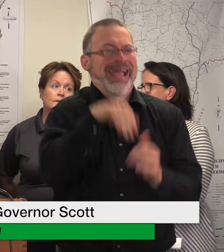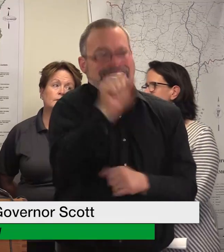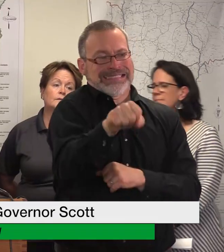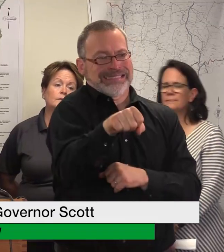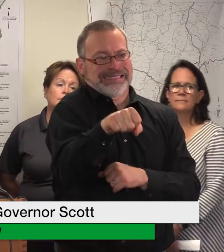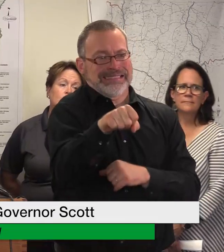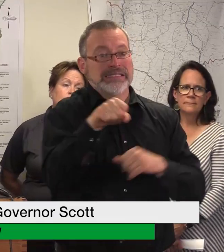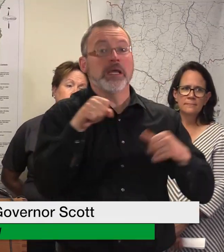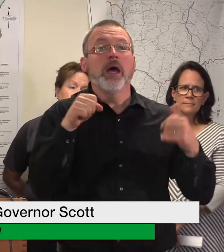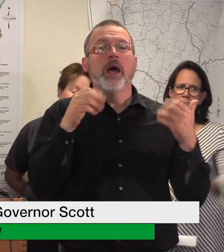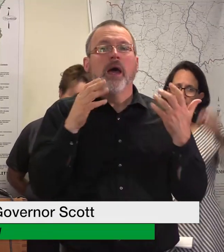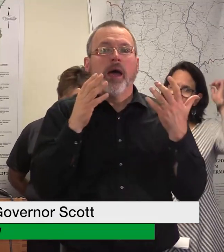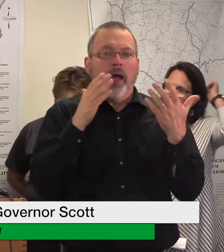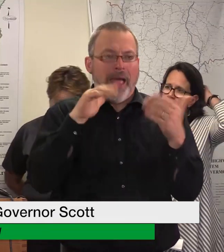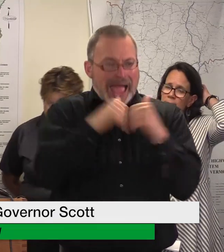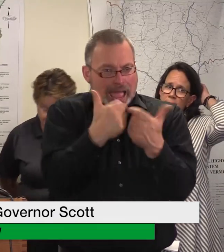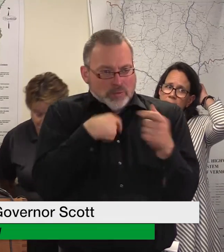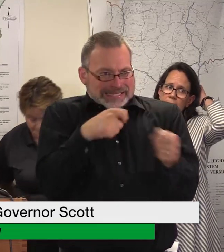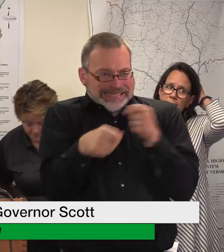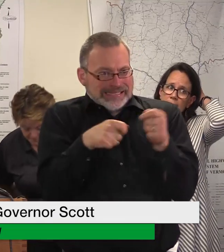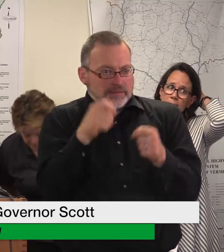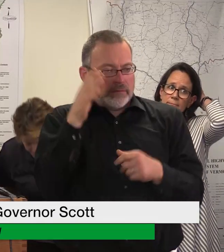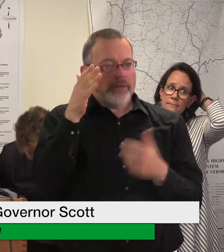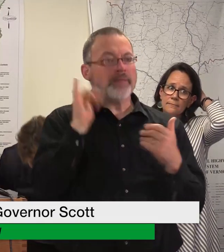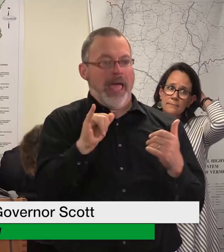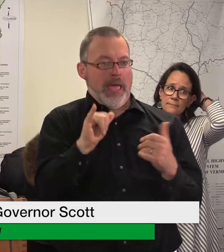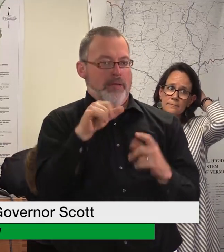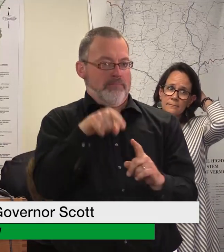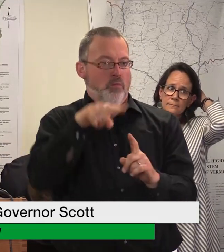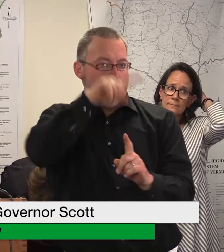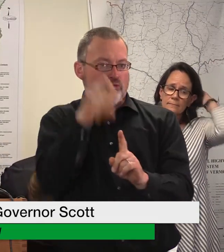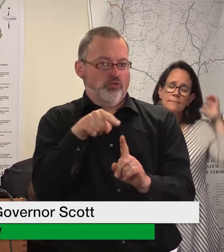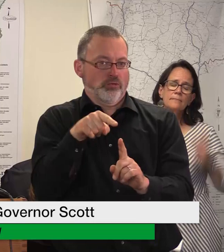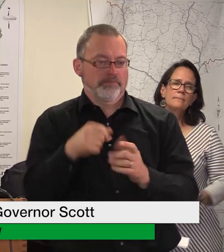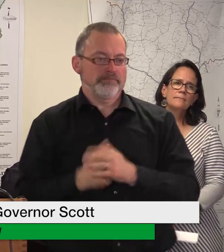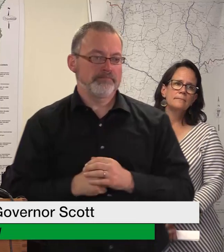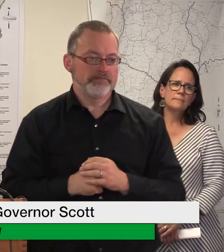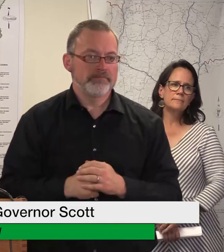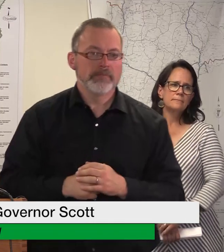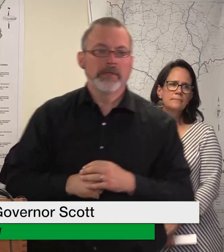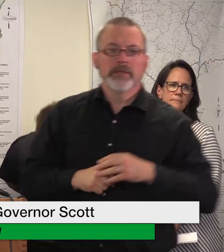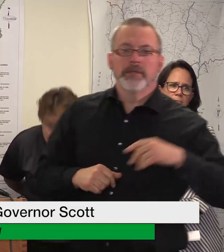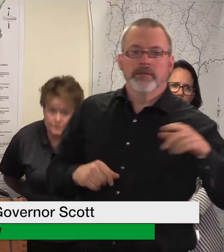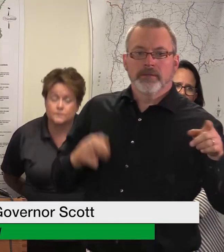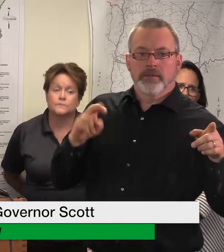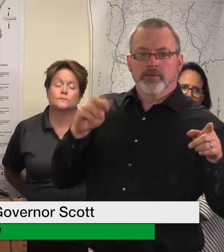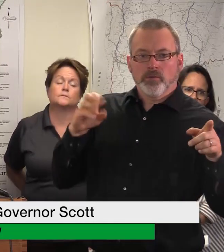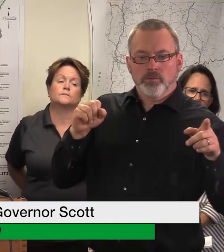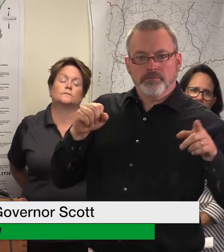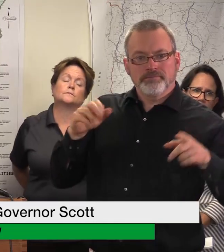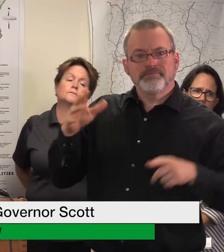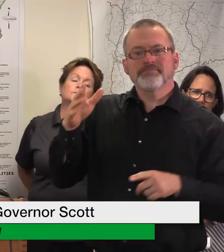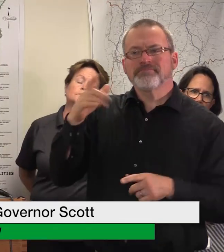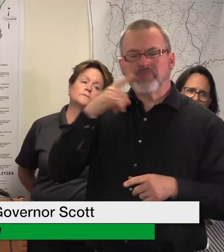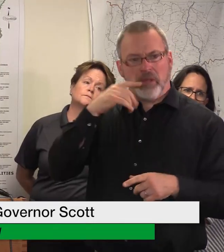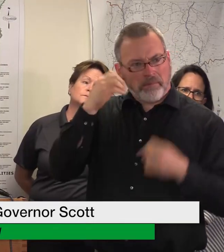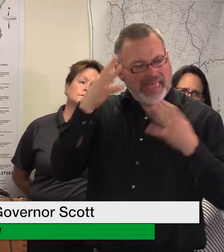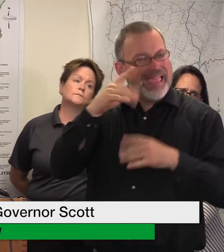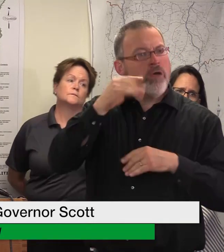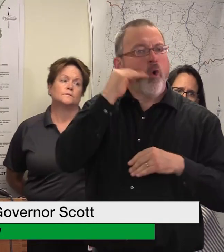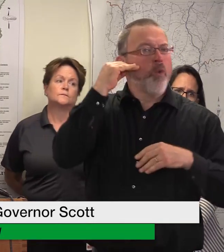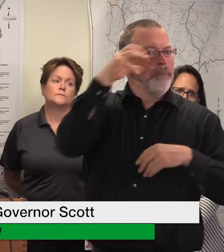gas-powered generators on the sidewalks in Montpelier and Barrie. The Biden administration is apparently